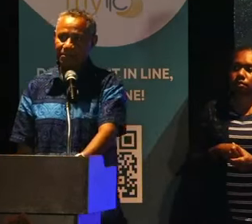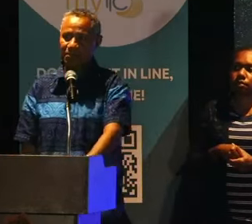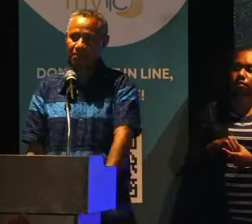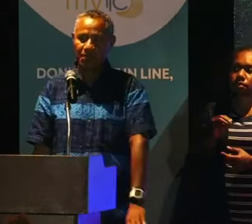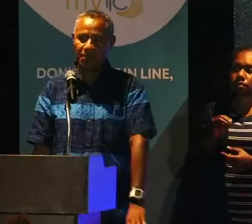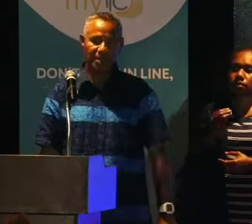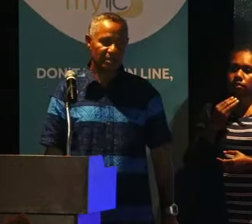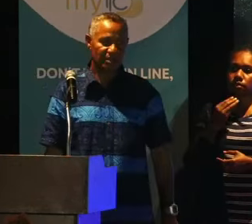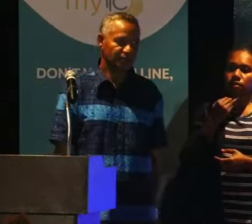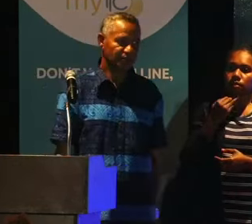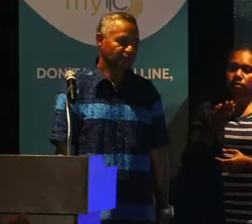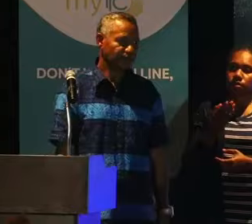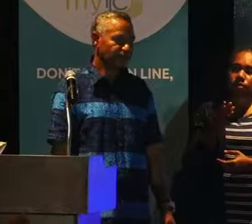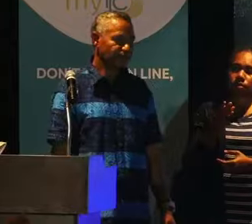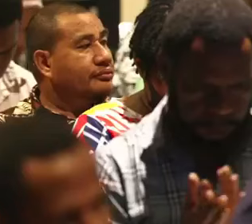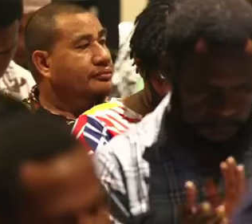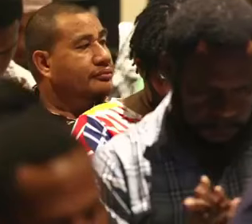Thank you.